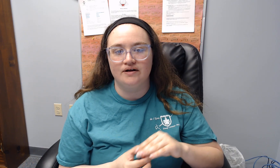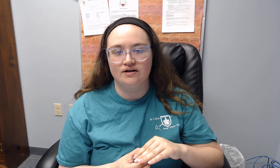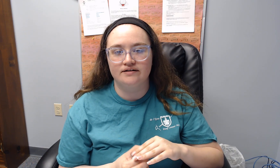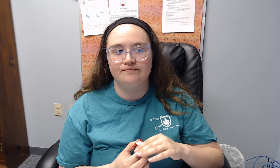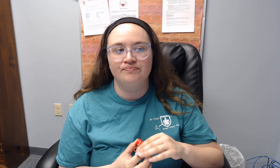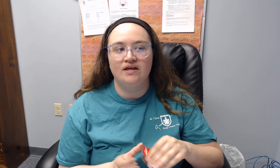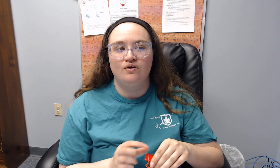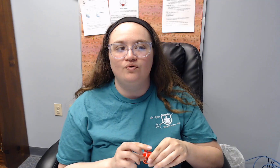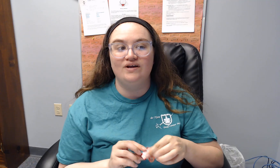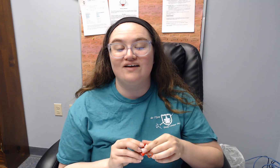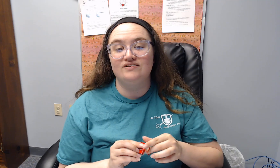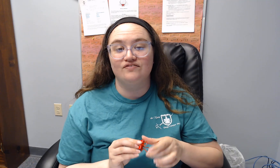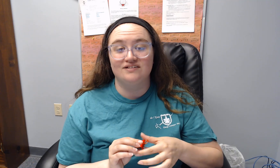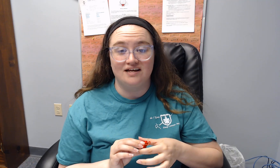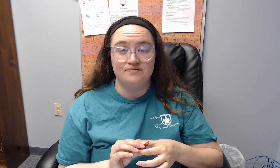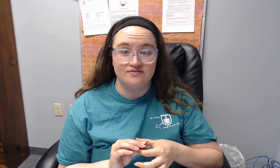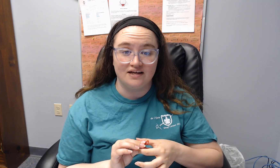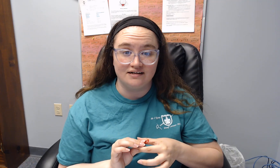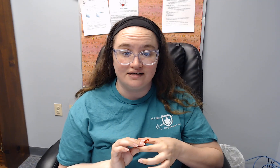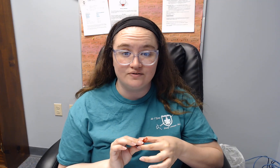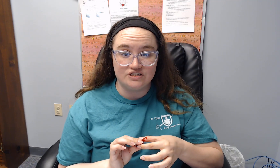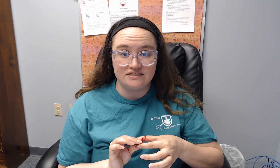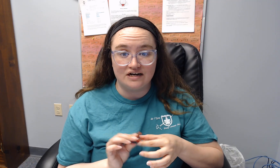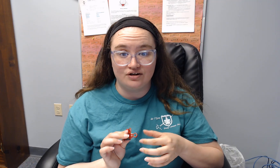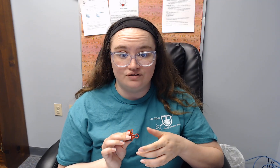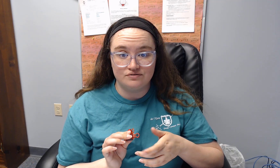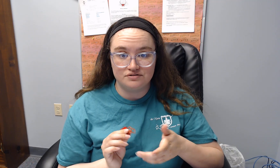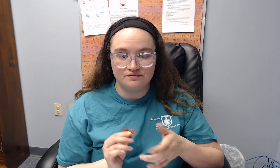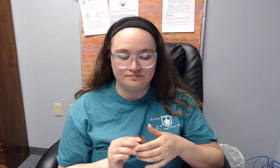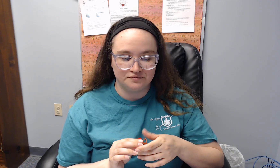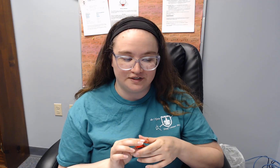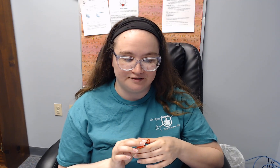America, we have different types of sign languages that are used. Okay.